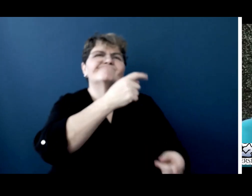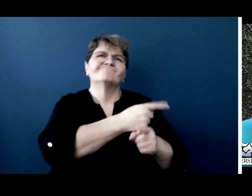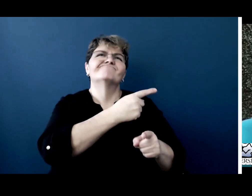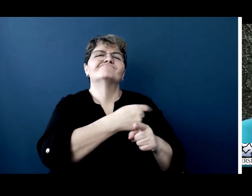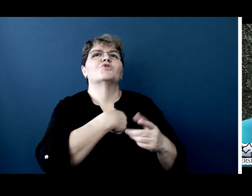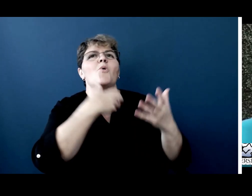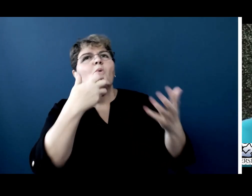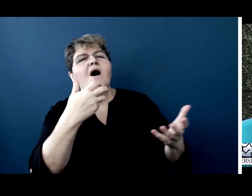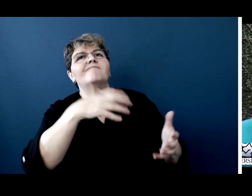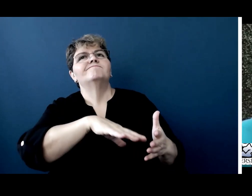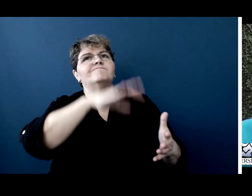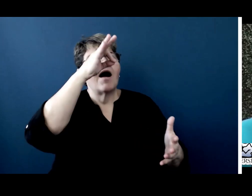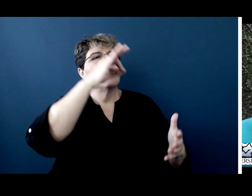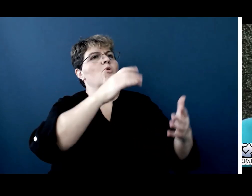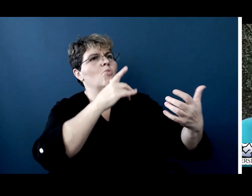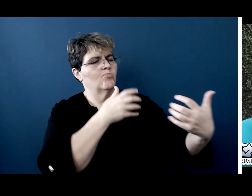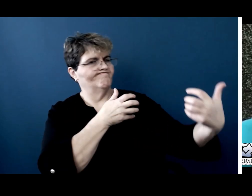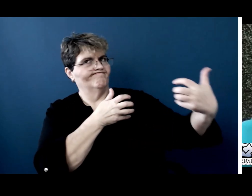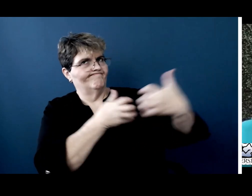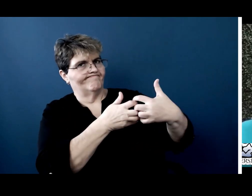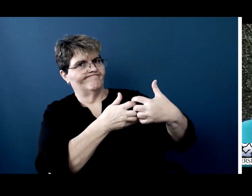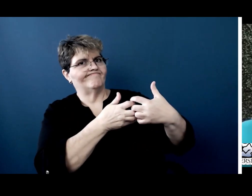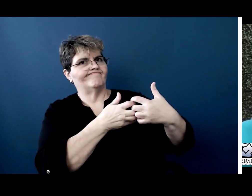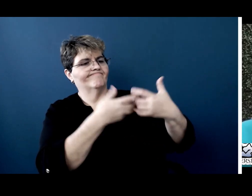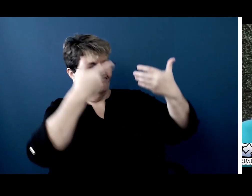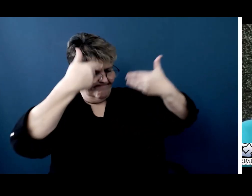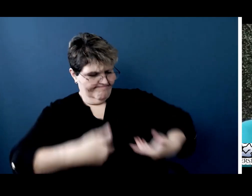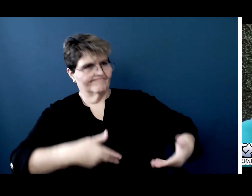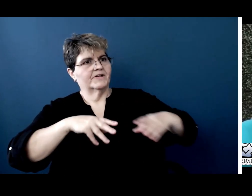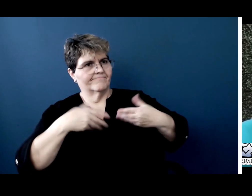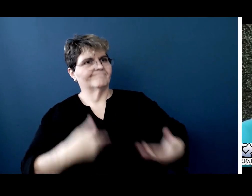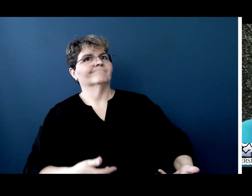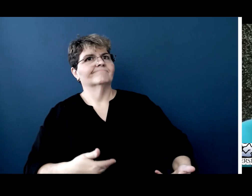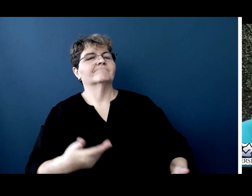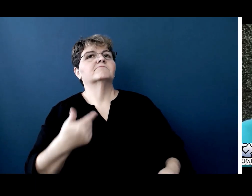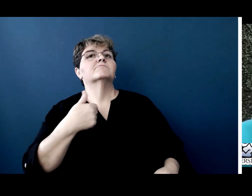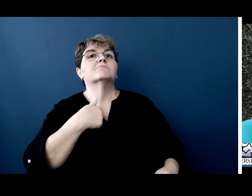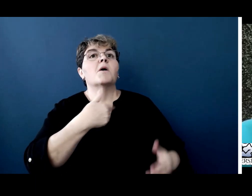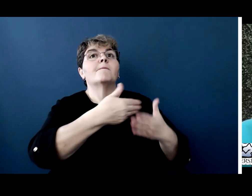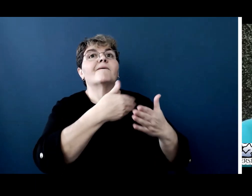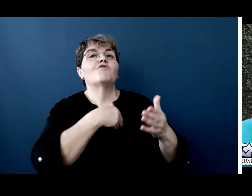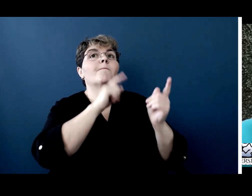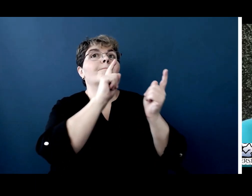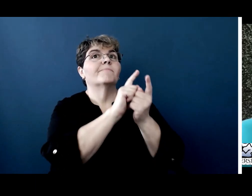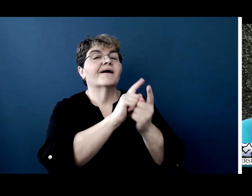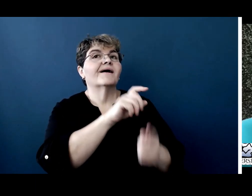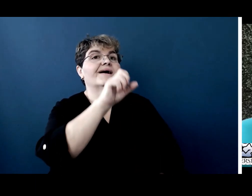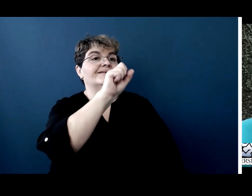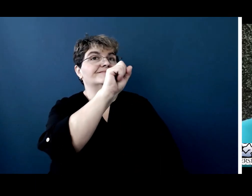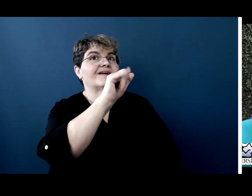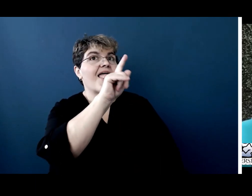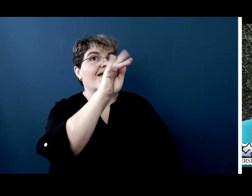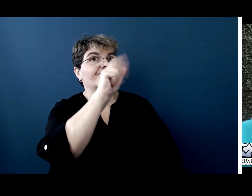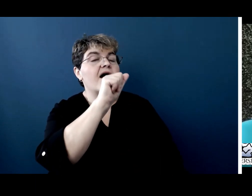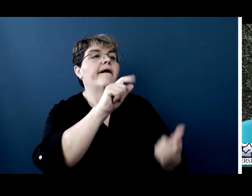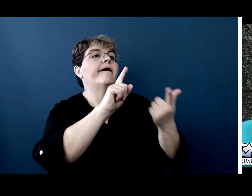a challenge finding Yeah. a good relationship, But right? now I have Susie, and she is the one for me. Yeah. But